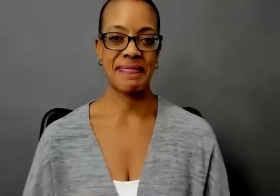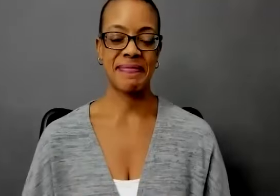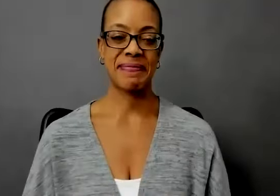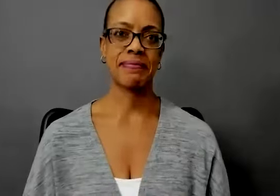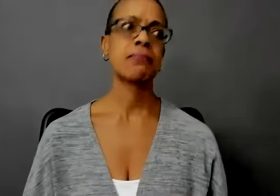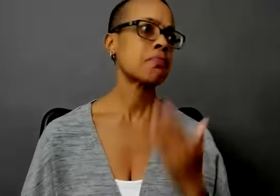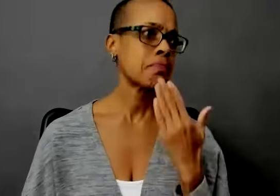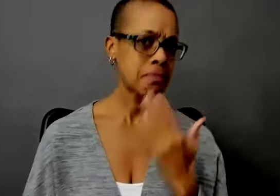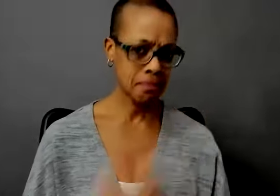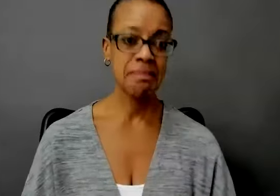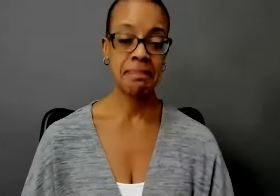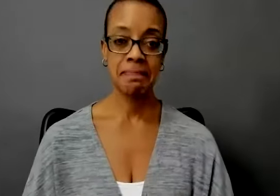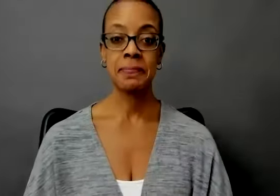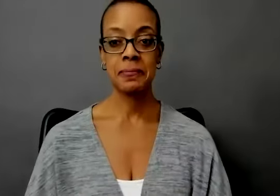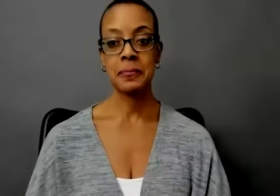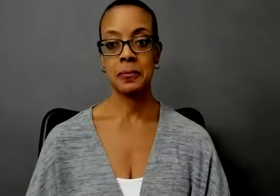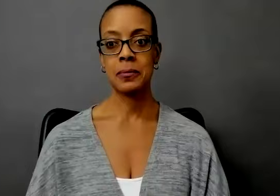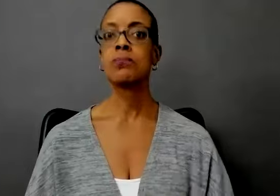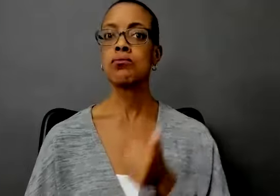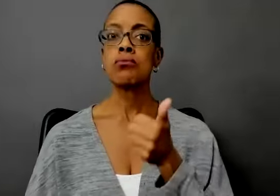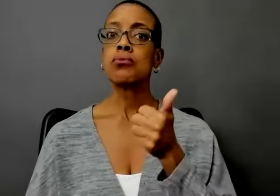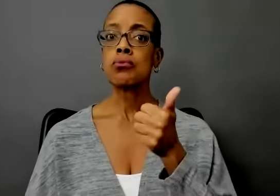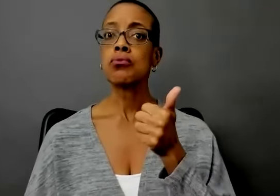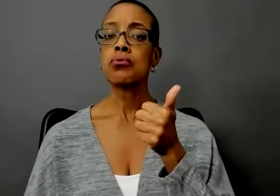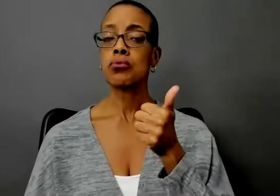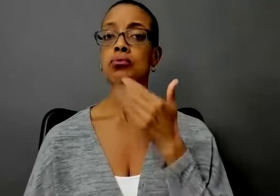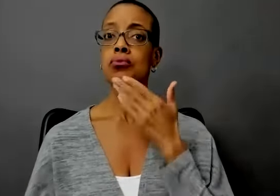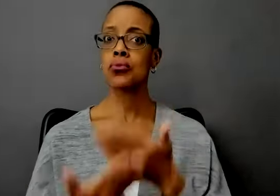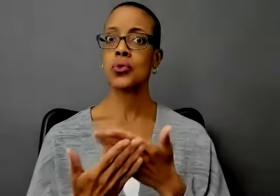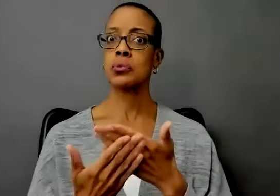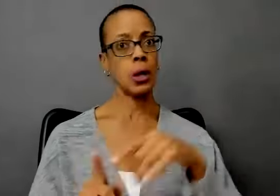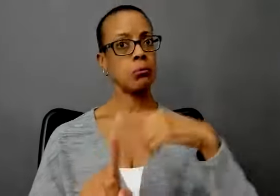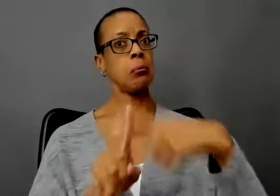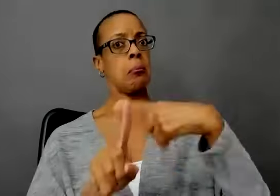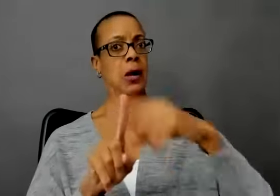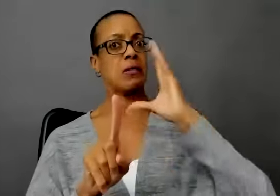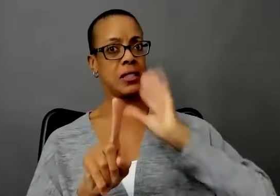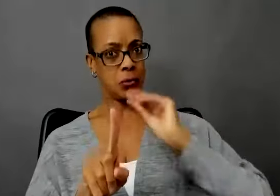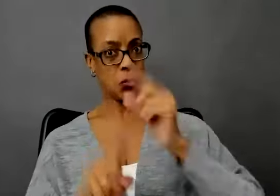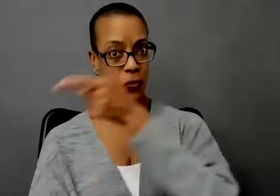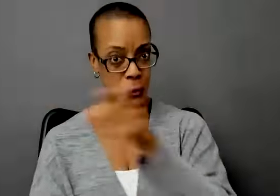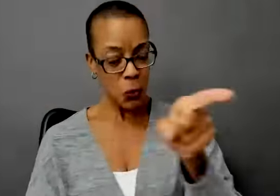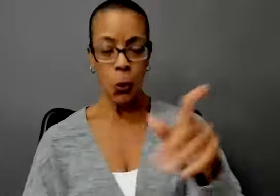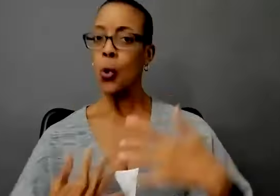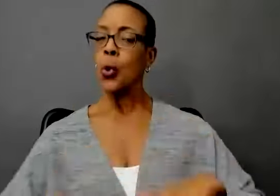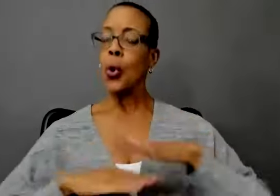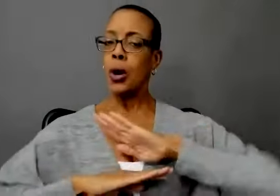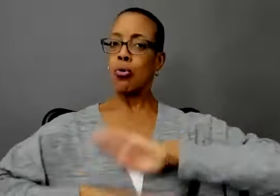you. And I'm glad to hear that it, you know, was a different type of experience, a positive experience with the organizing that was taking